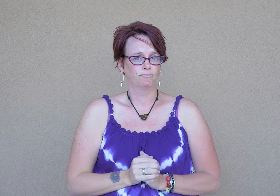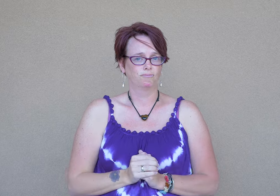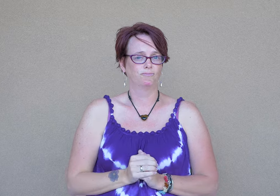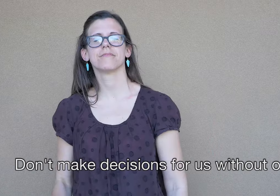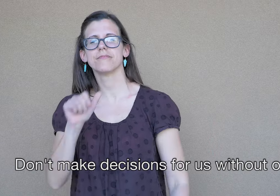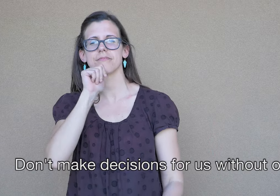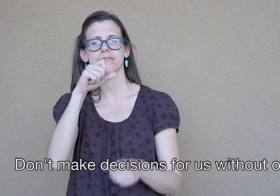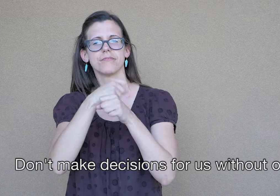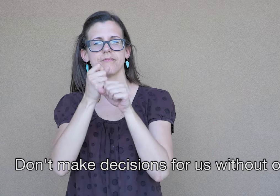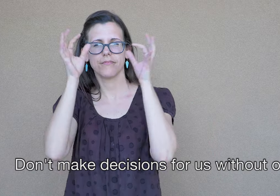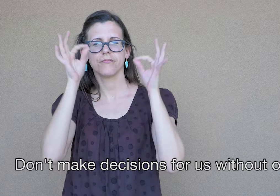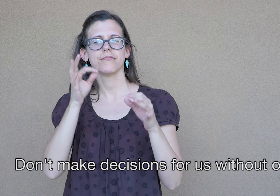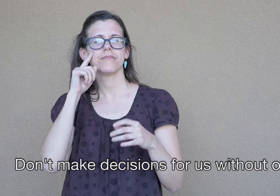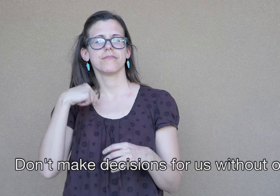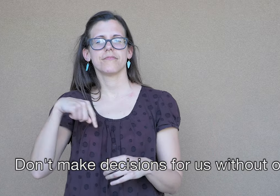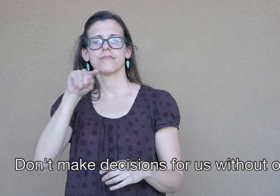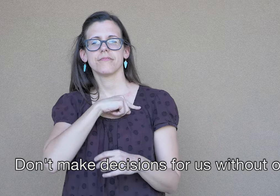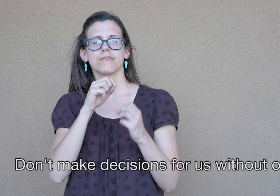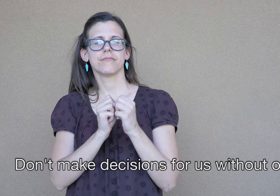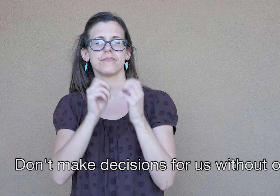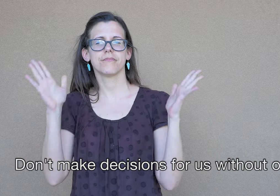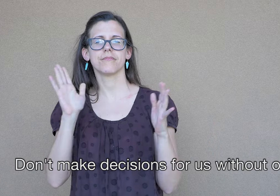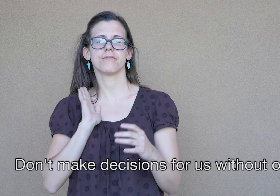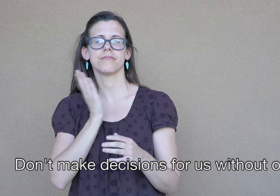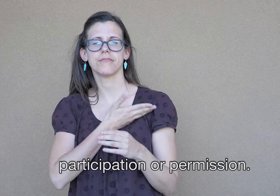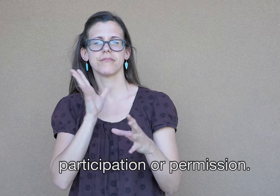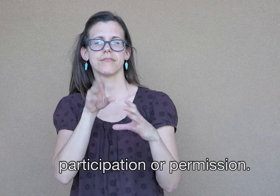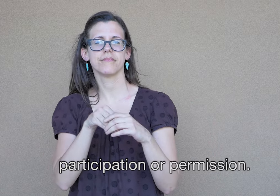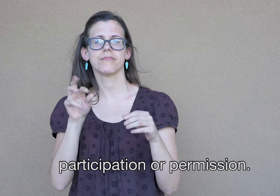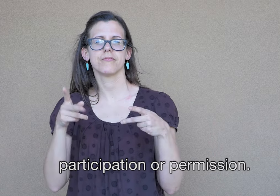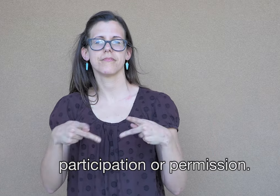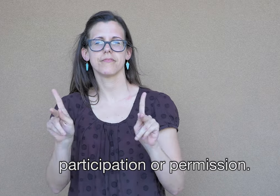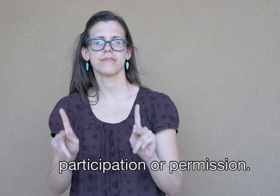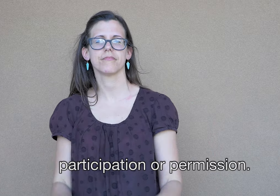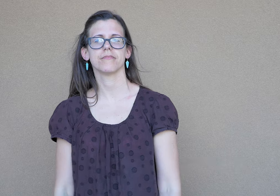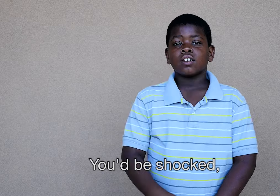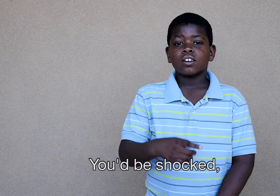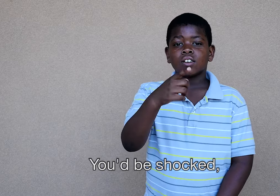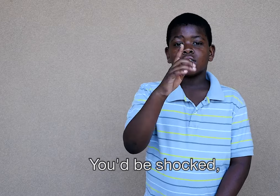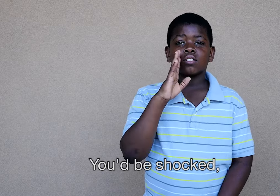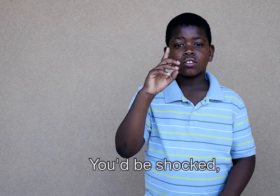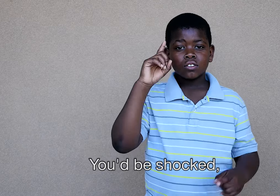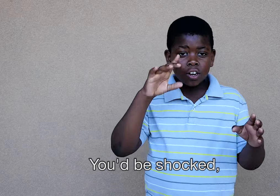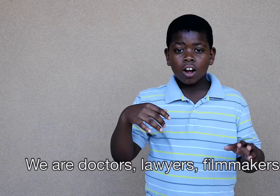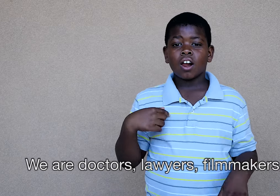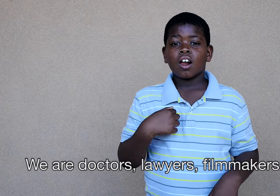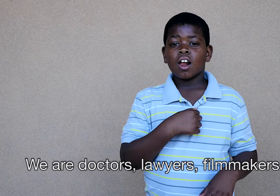Don't make decisions for us without our participation or permission. You'd be shocked. We